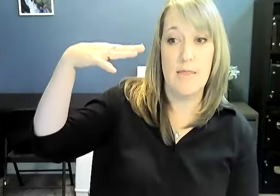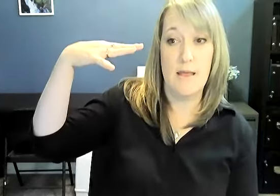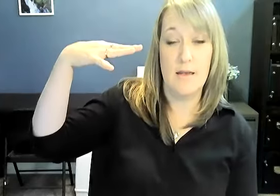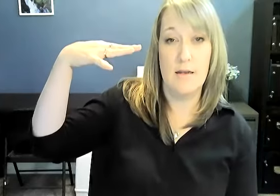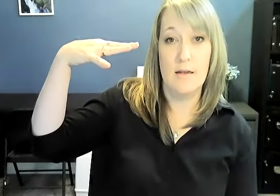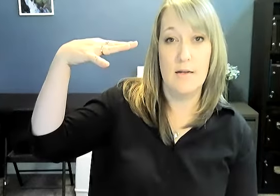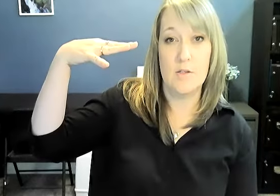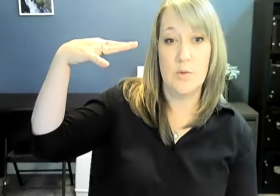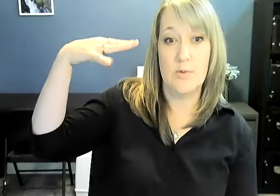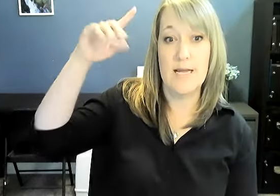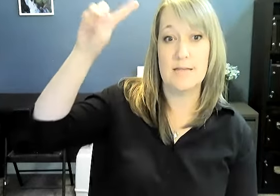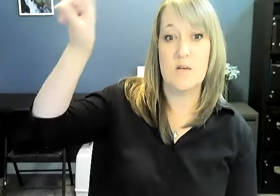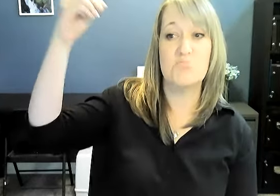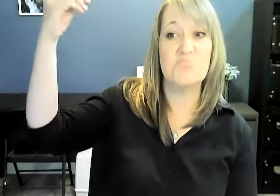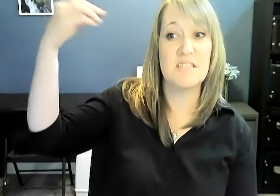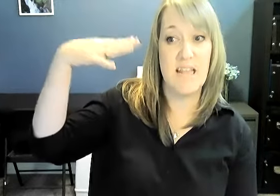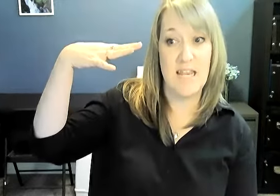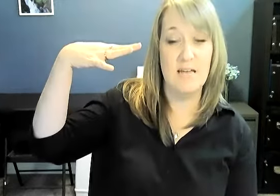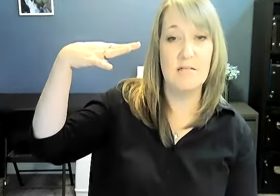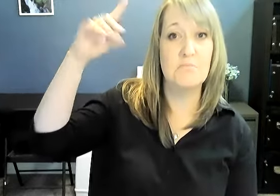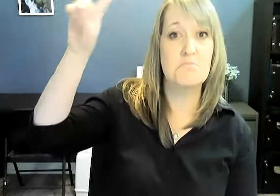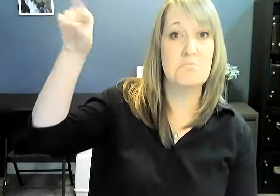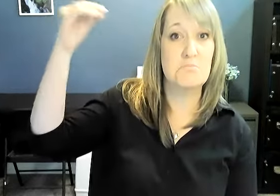then show the rays. So sunny.